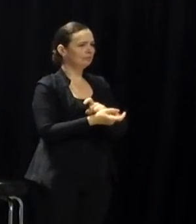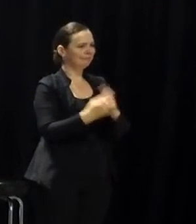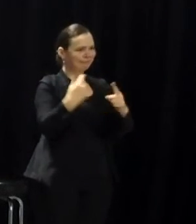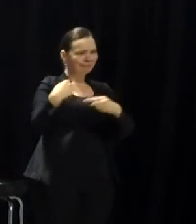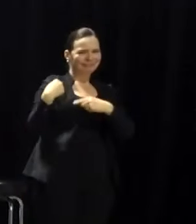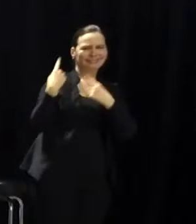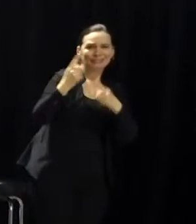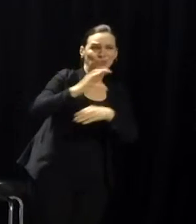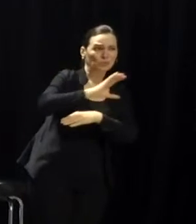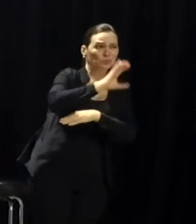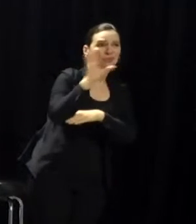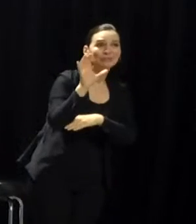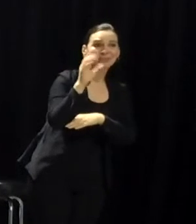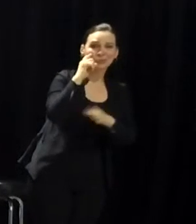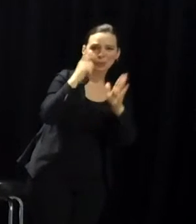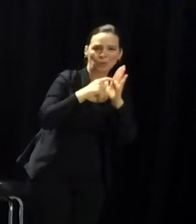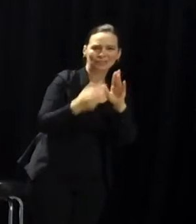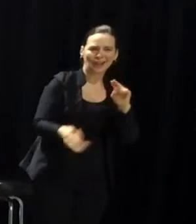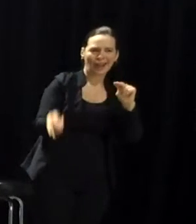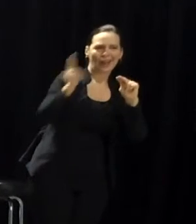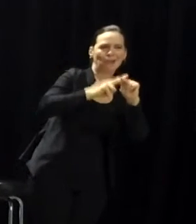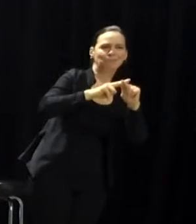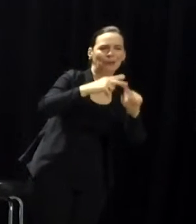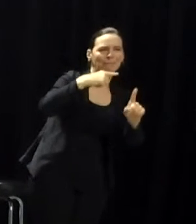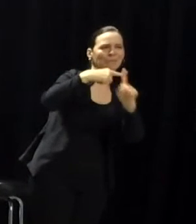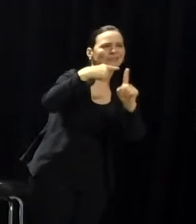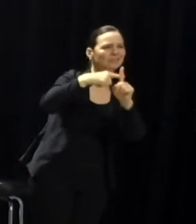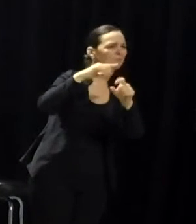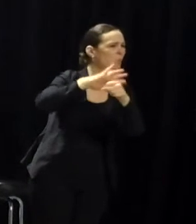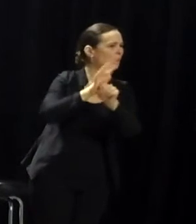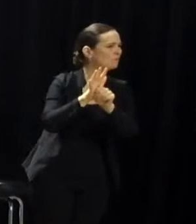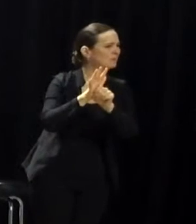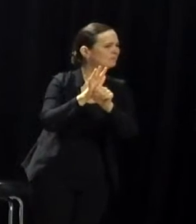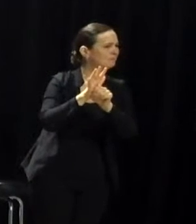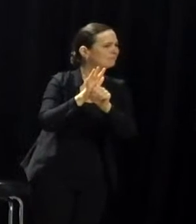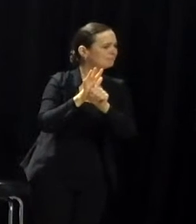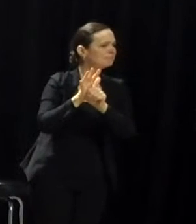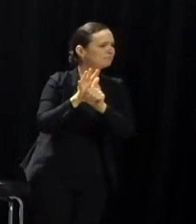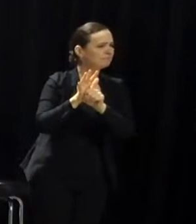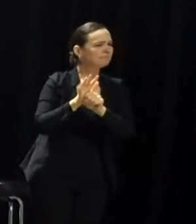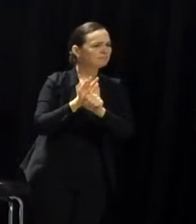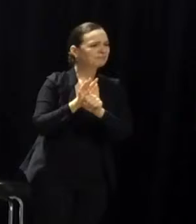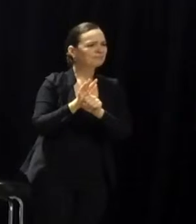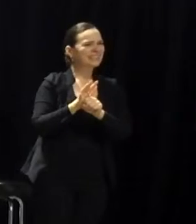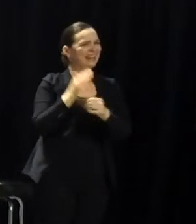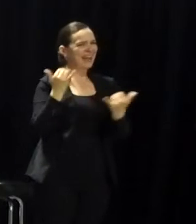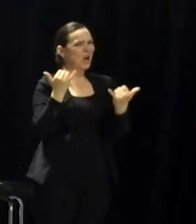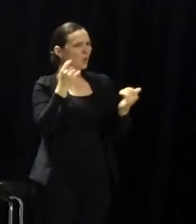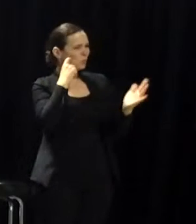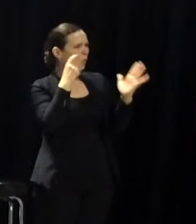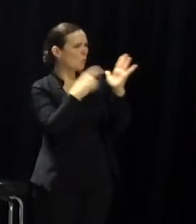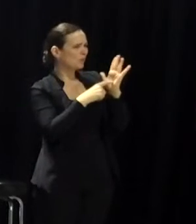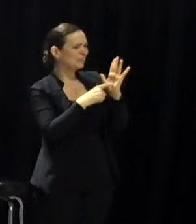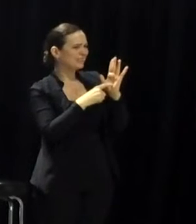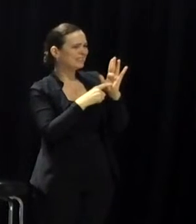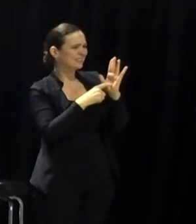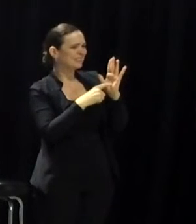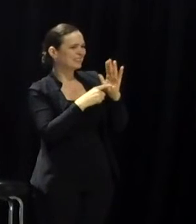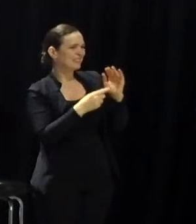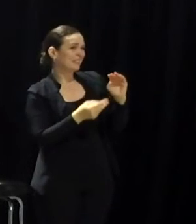uptick. It looks like a slight surge right now. It doesn't look to be as bad as Thanksgiving at this point, but we'll see what the next few days bring